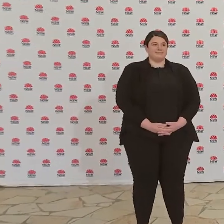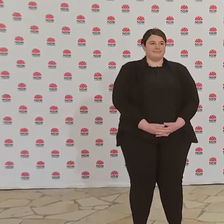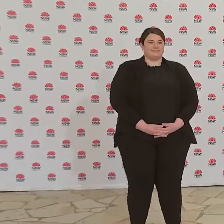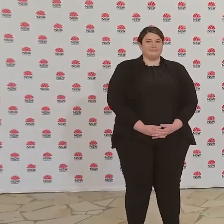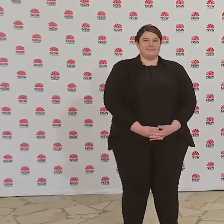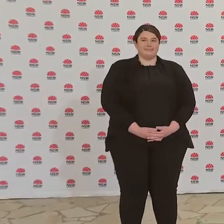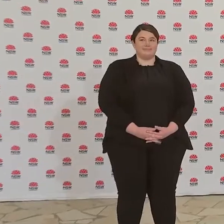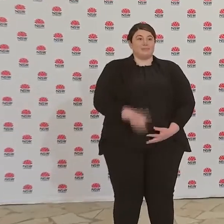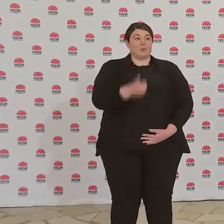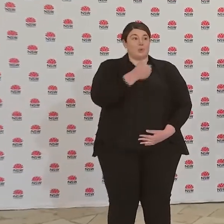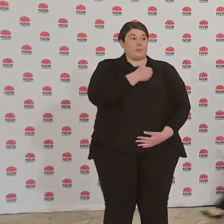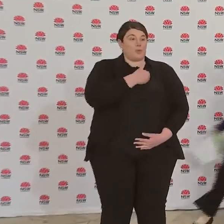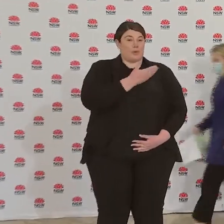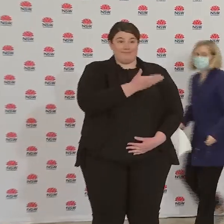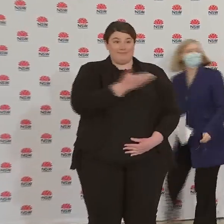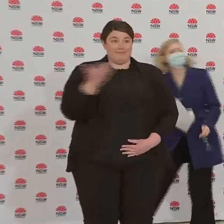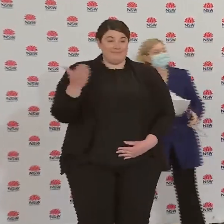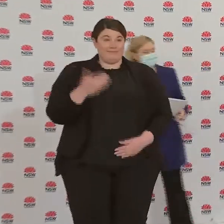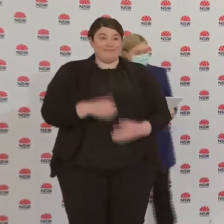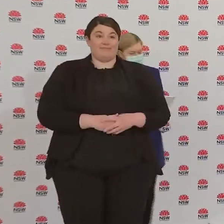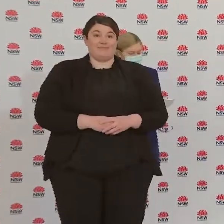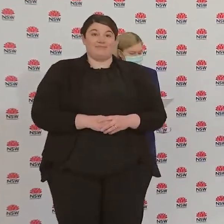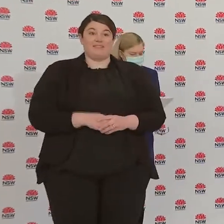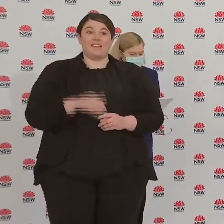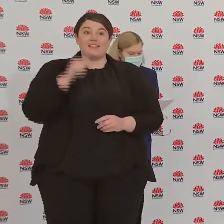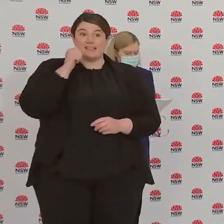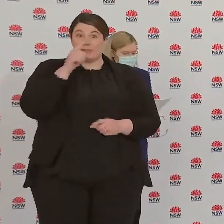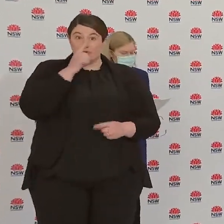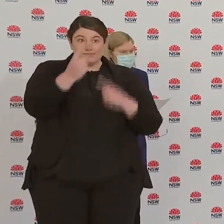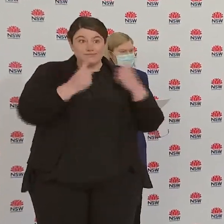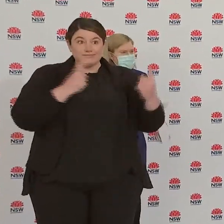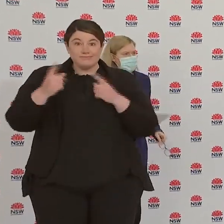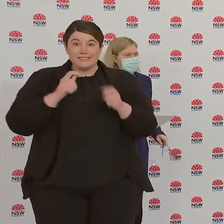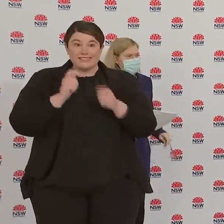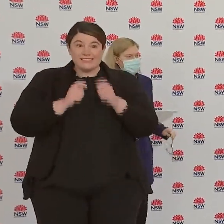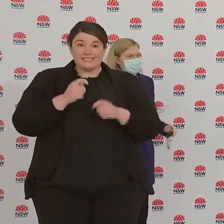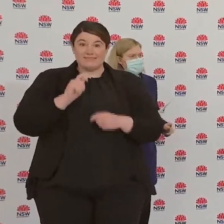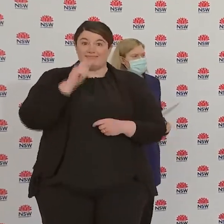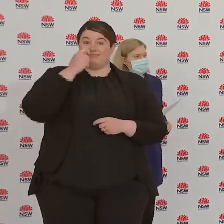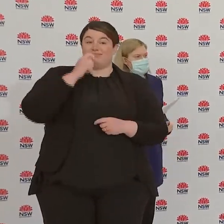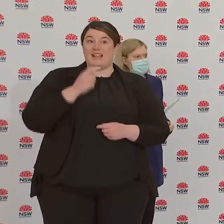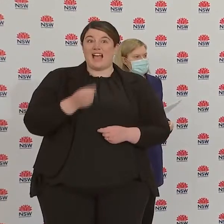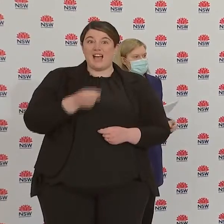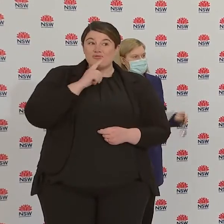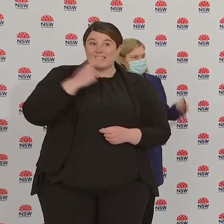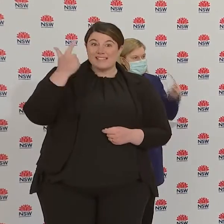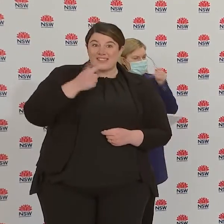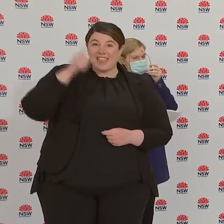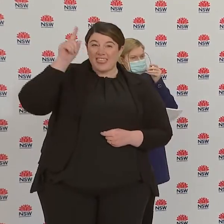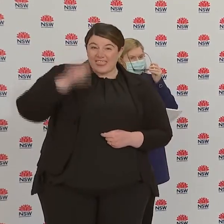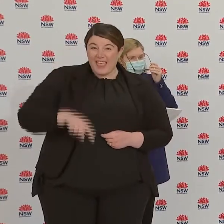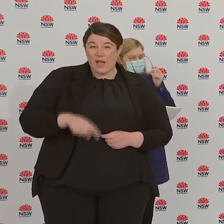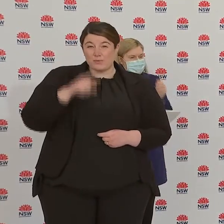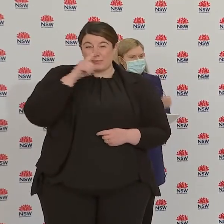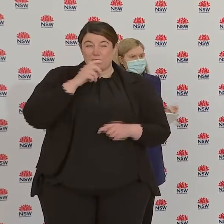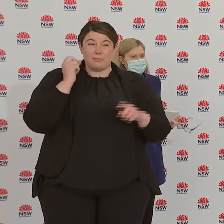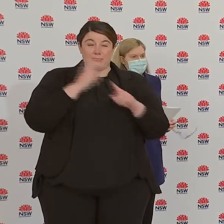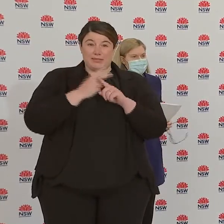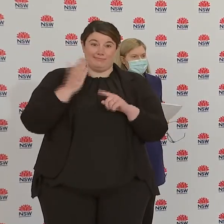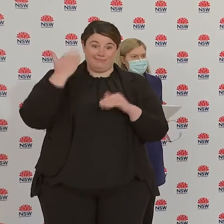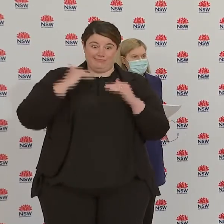Good morning, everybody. Yesterday was another record day of testing. 117,000 people came forward to get